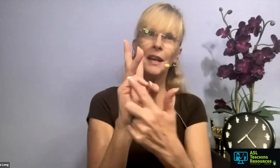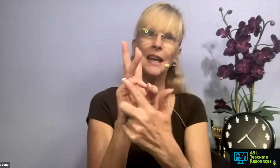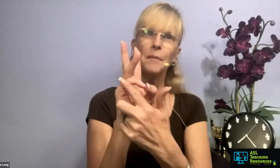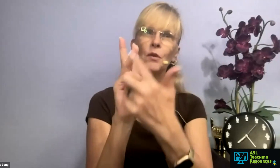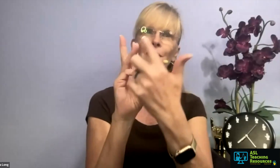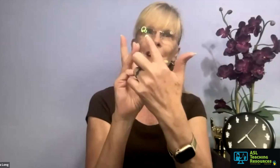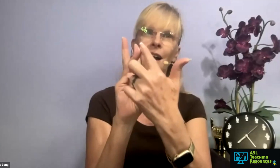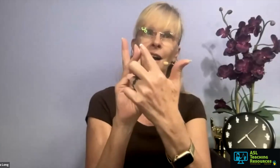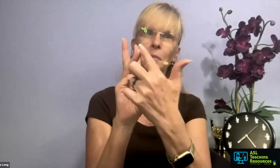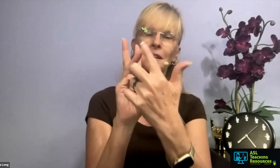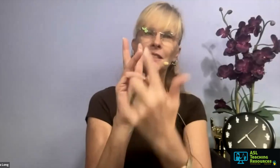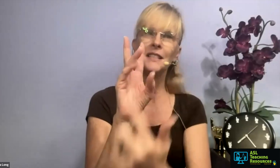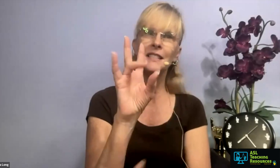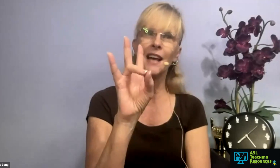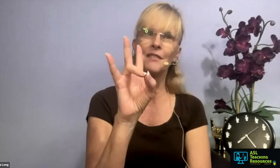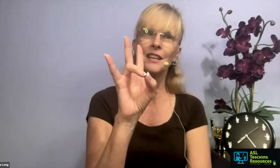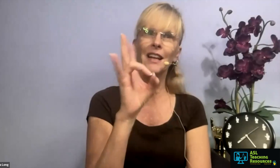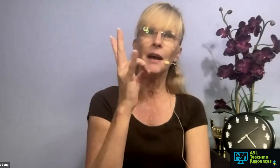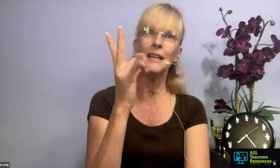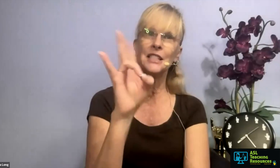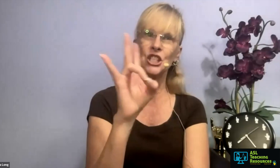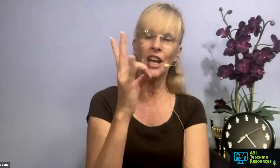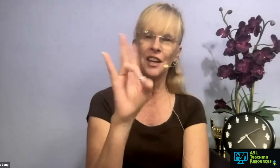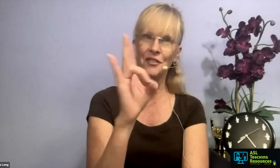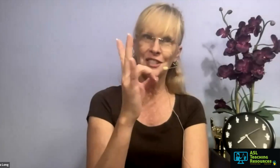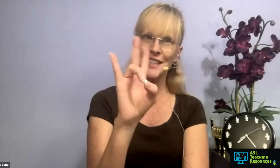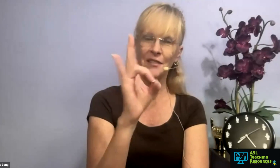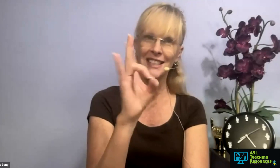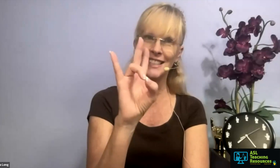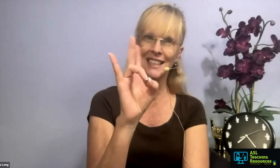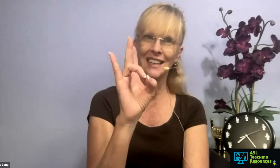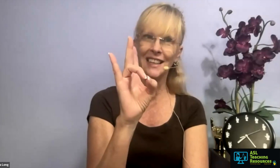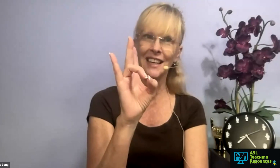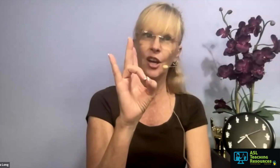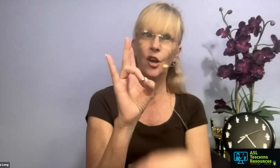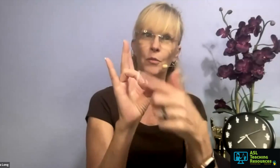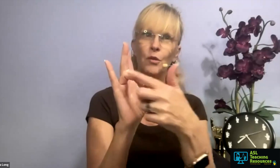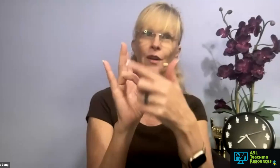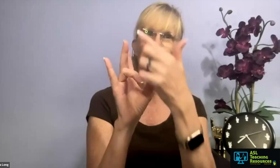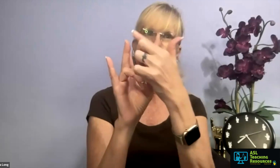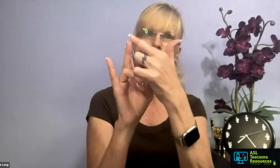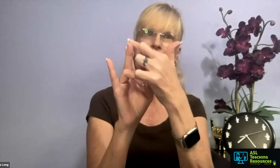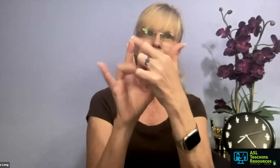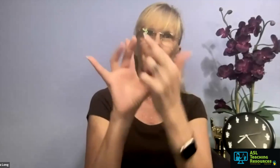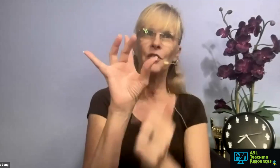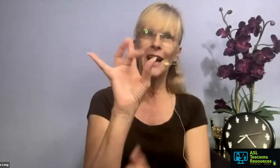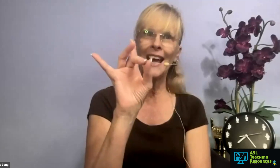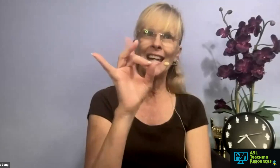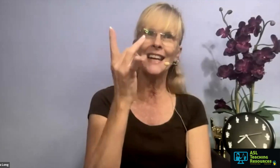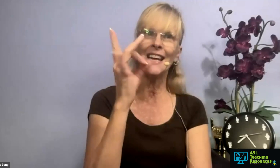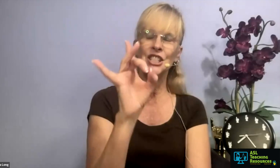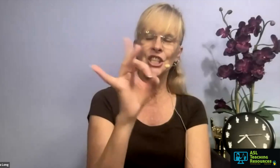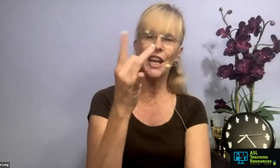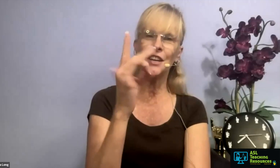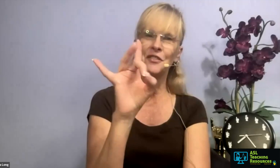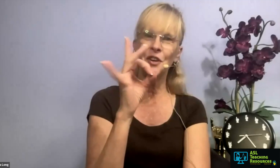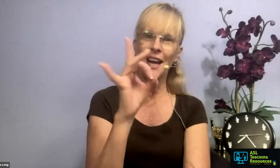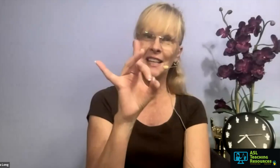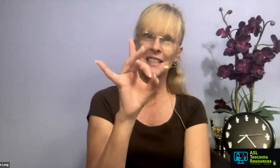keep moving up to 7 and shake it for 17. Move up for 8 and shake it for